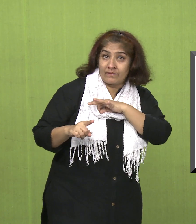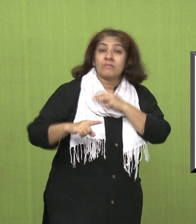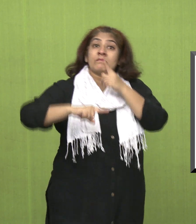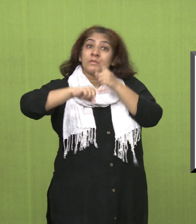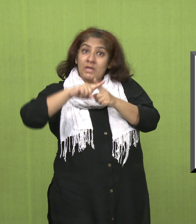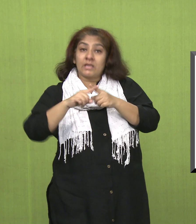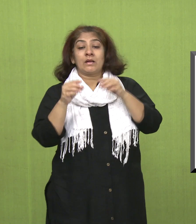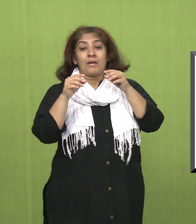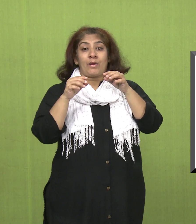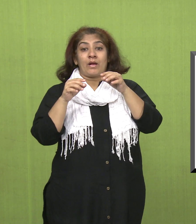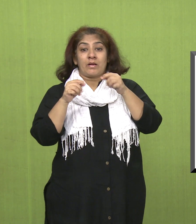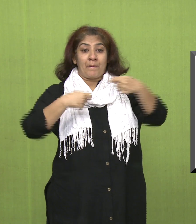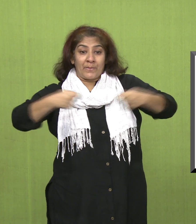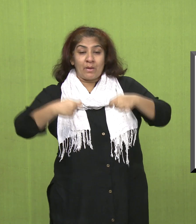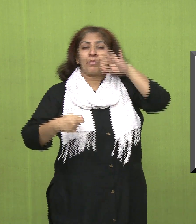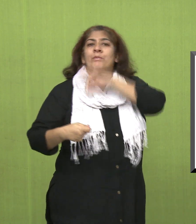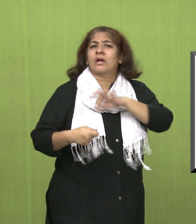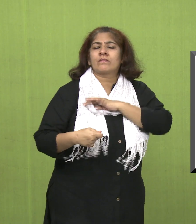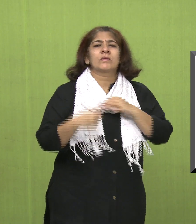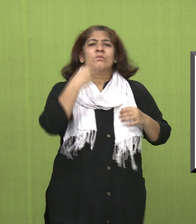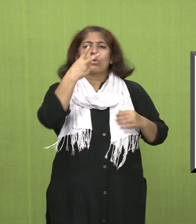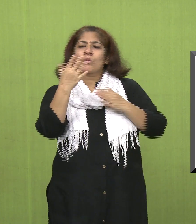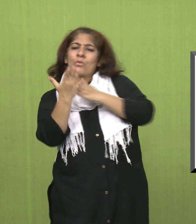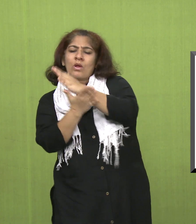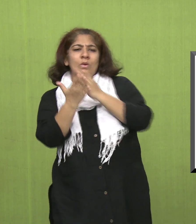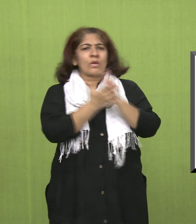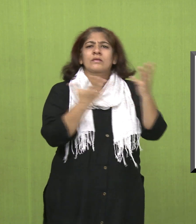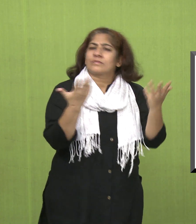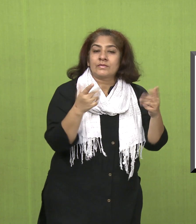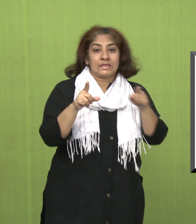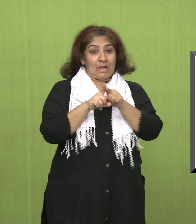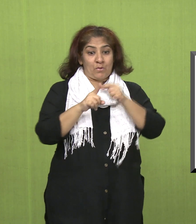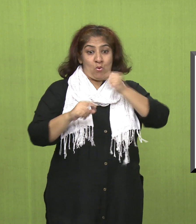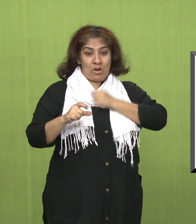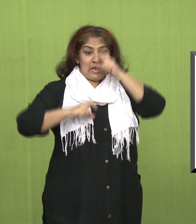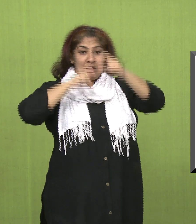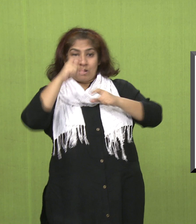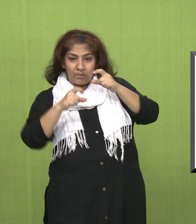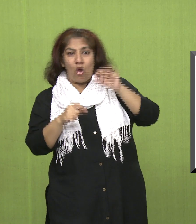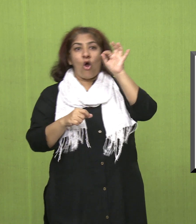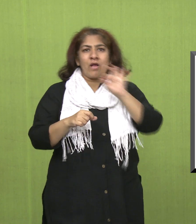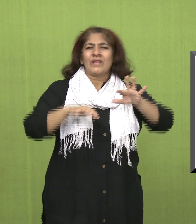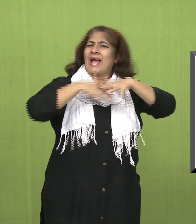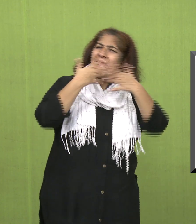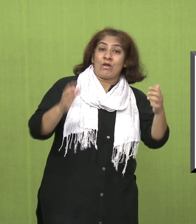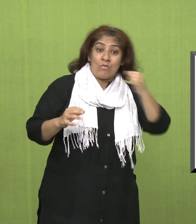Training has different benefits, like there are different kinds of training given in a company, and there are